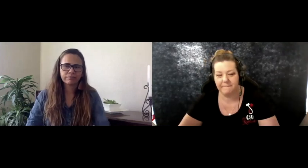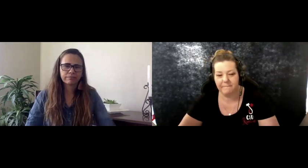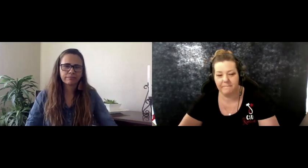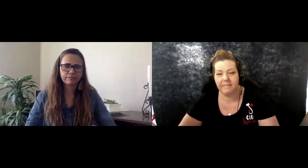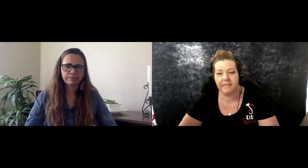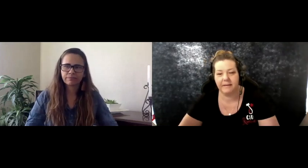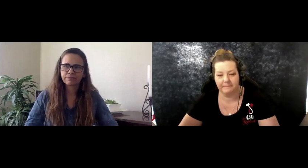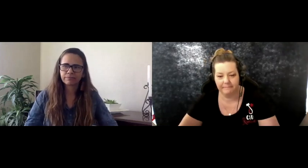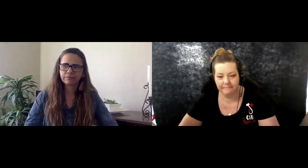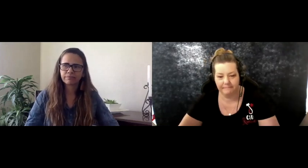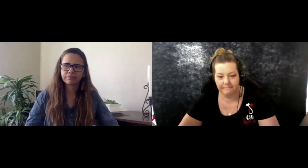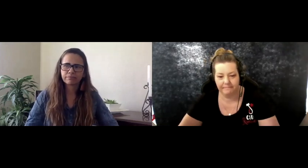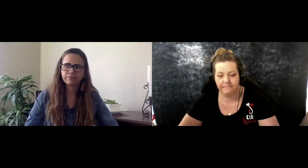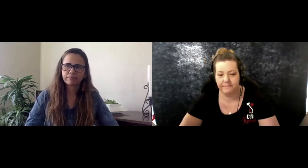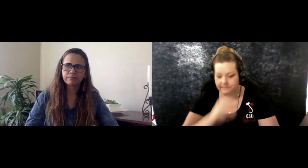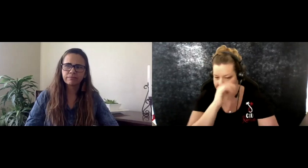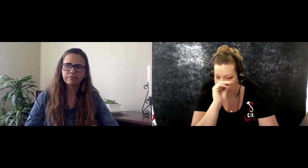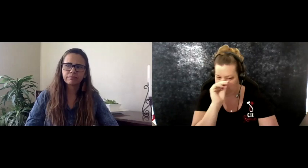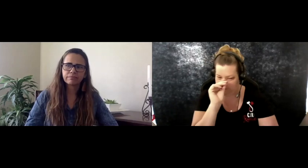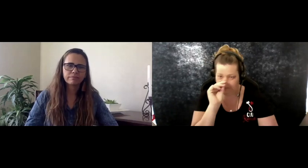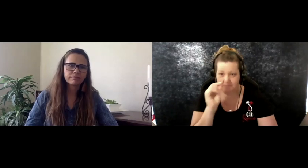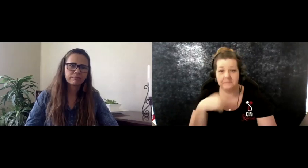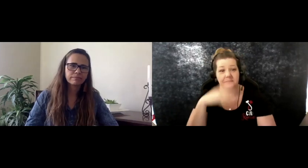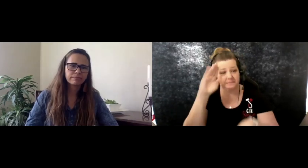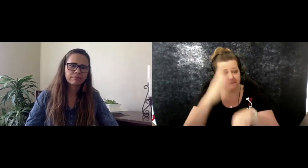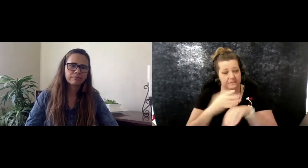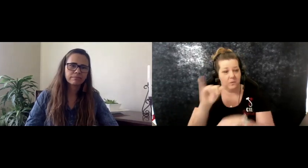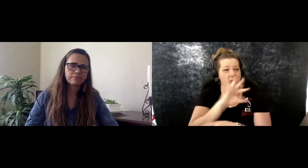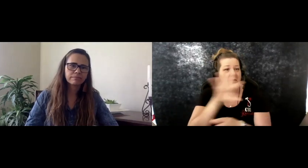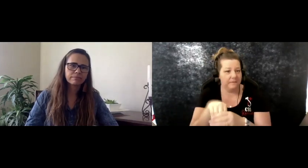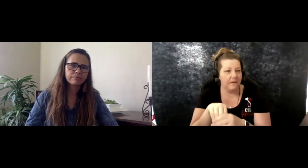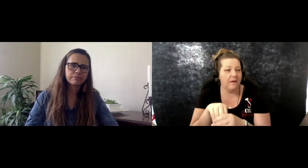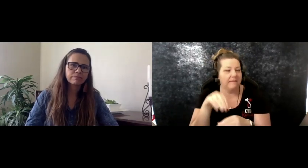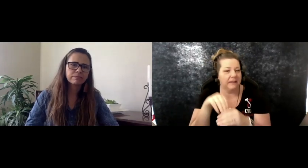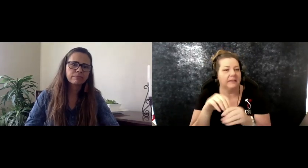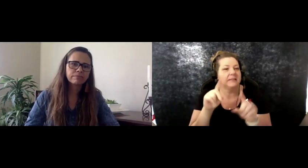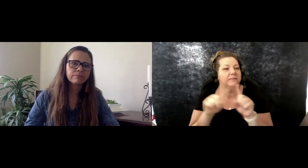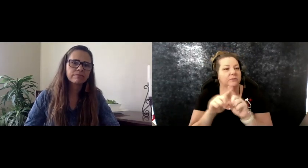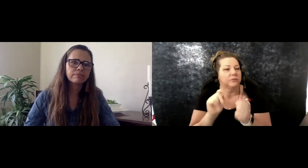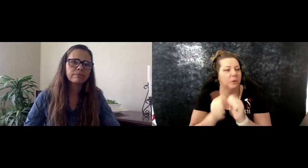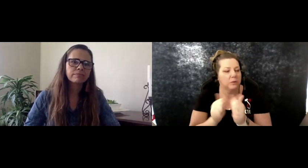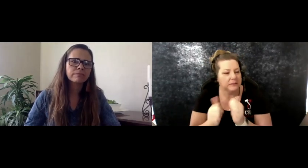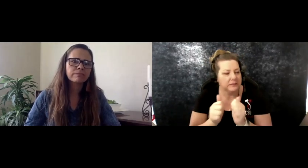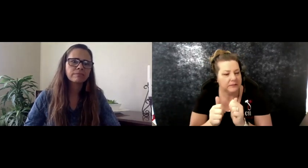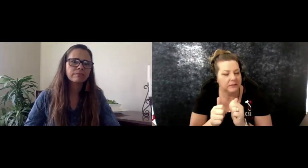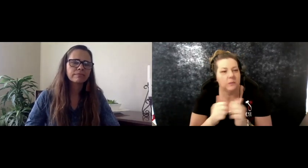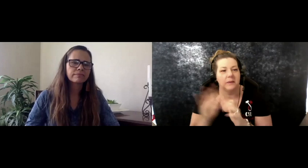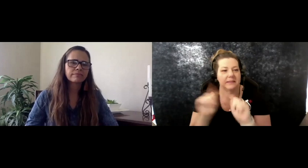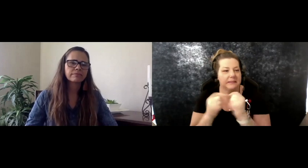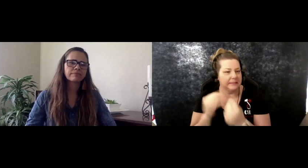Yeah, Tony is in, also participates in the Parks and Rec League with his